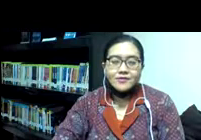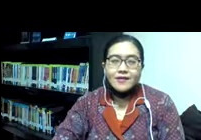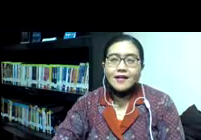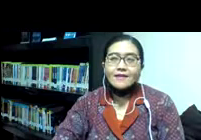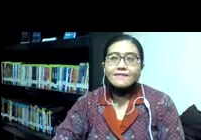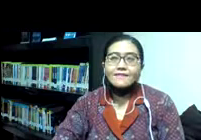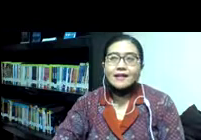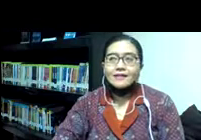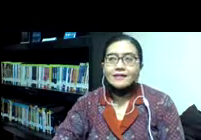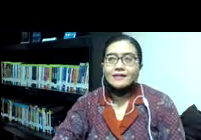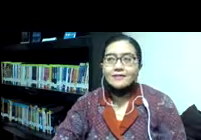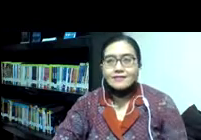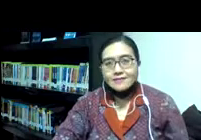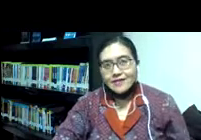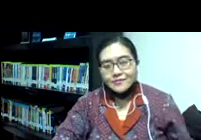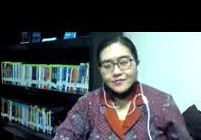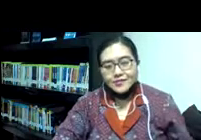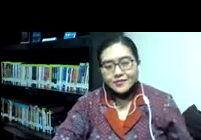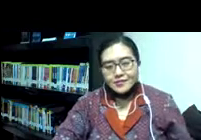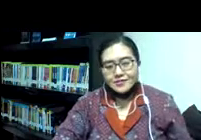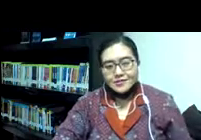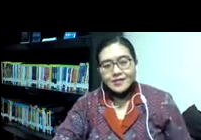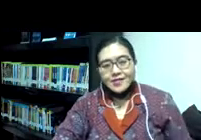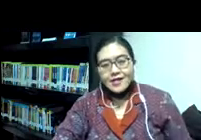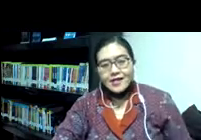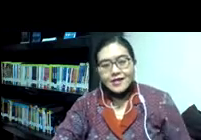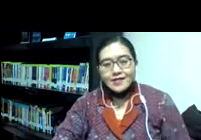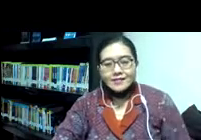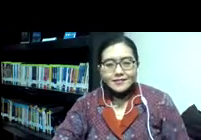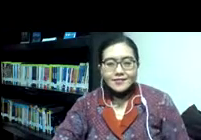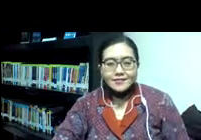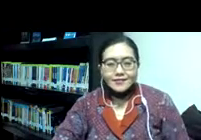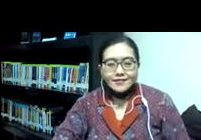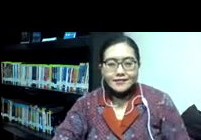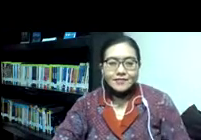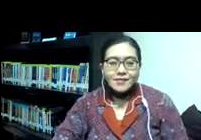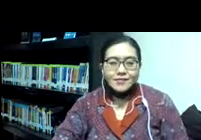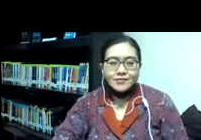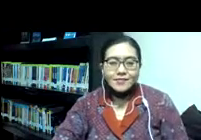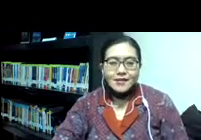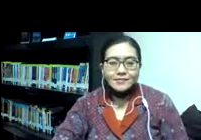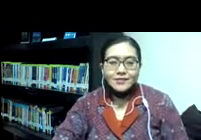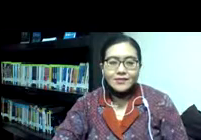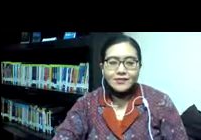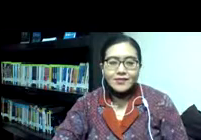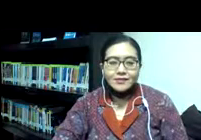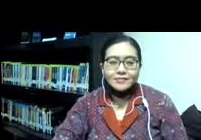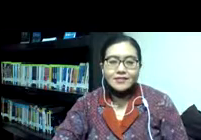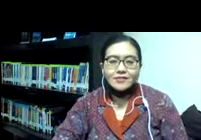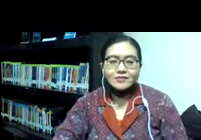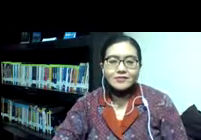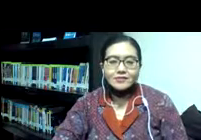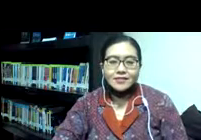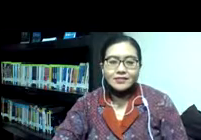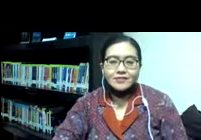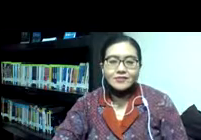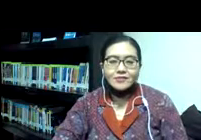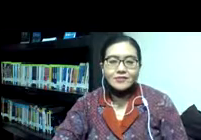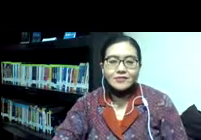they also have like side works as manual labor in